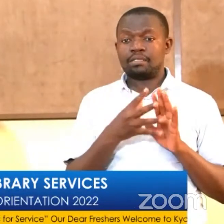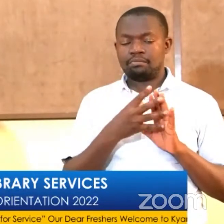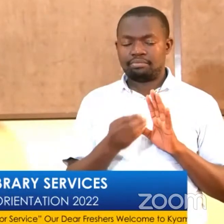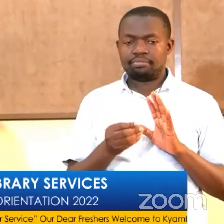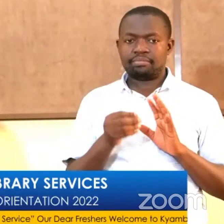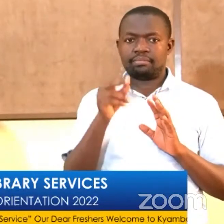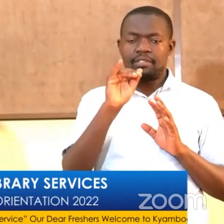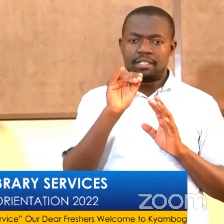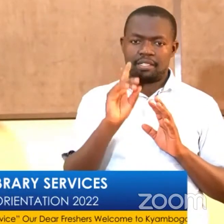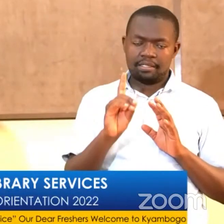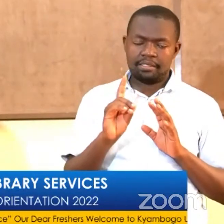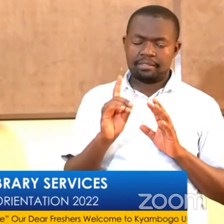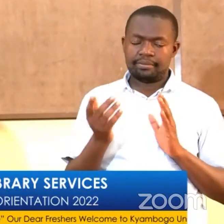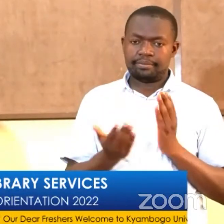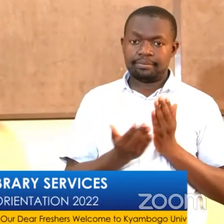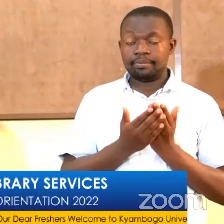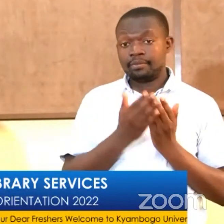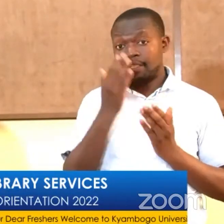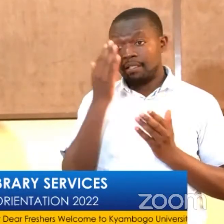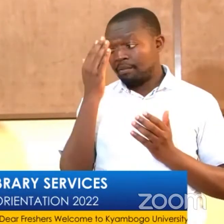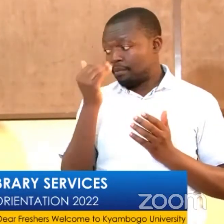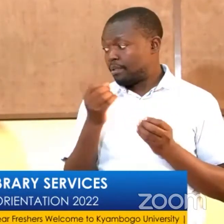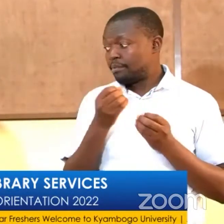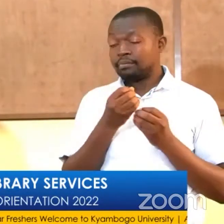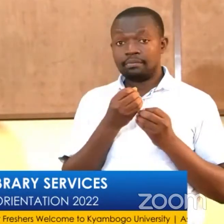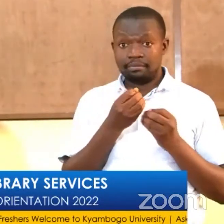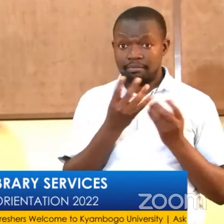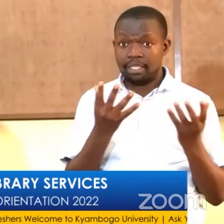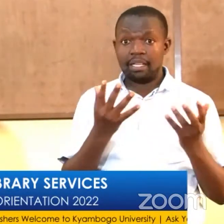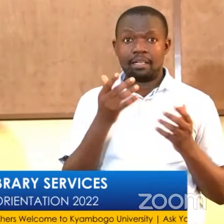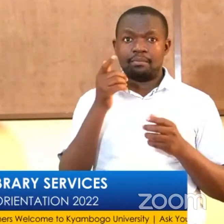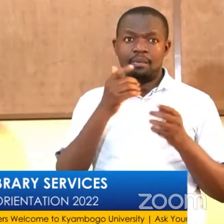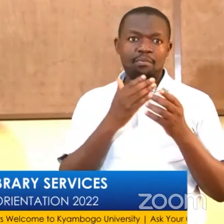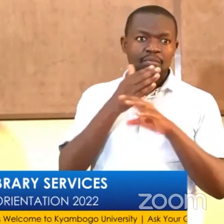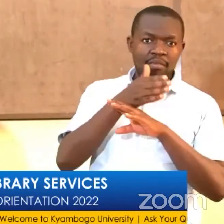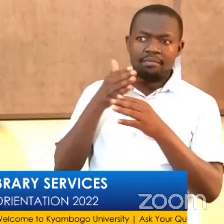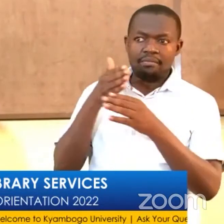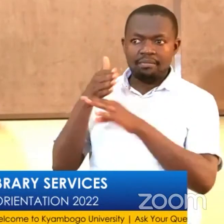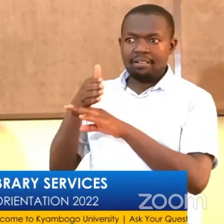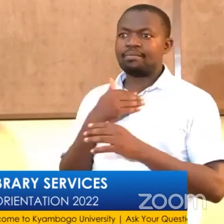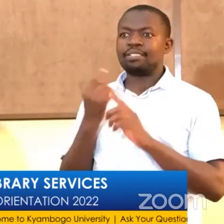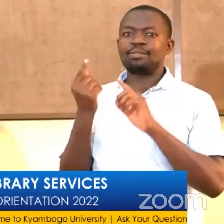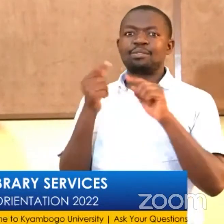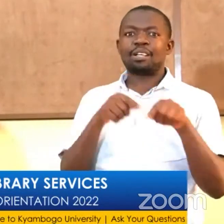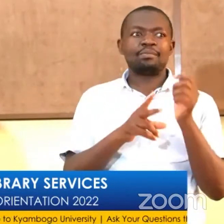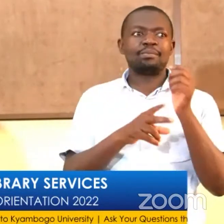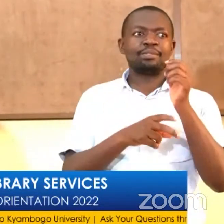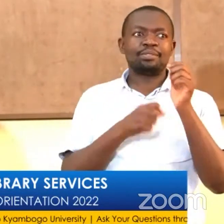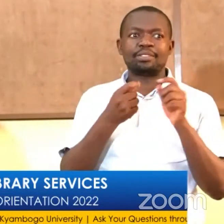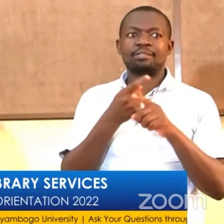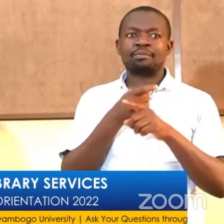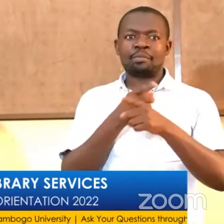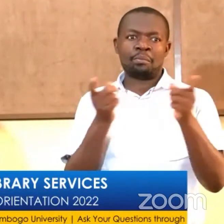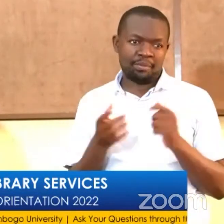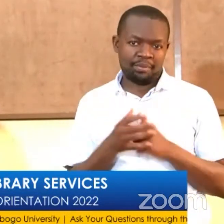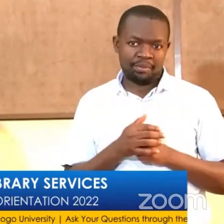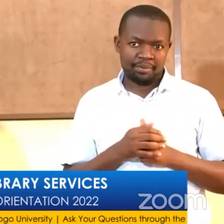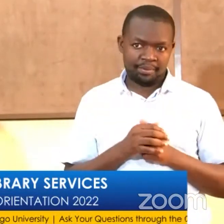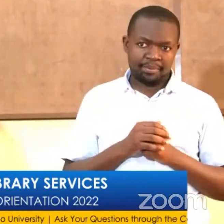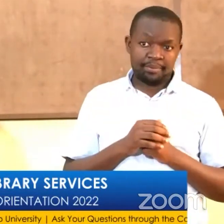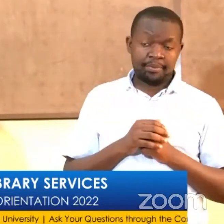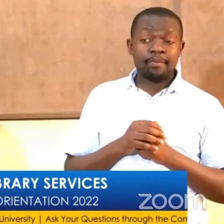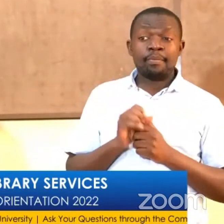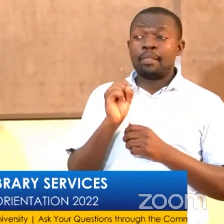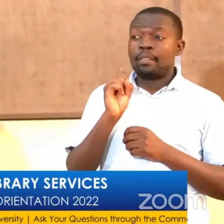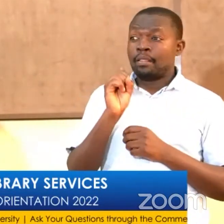ID, because there are so many intruders who want to come and steal from you. If I'm